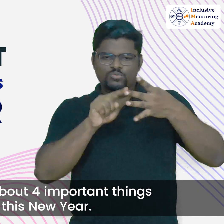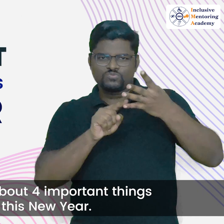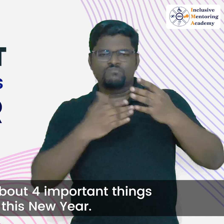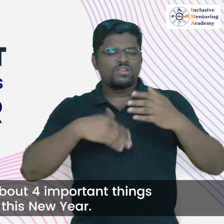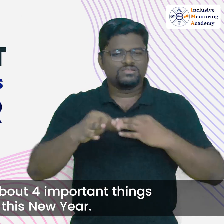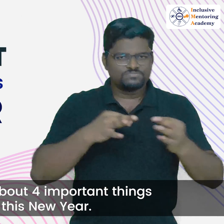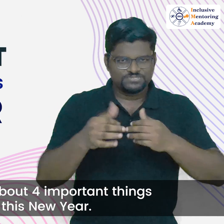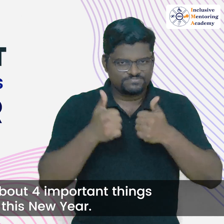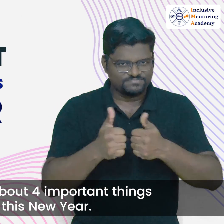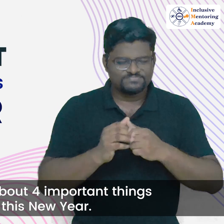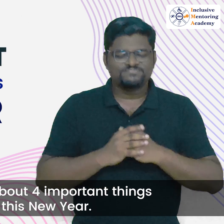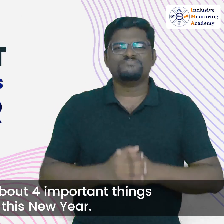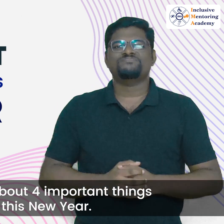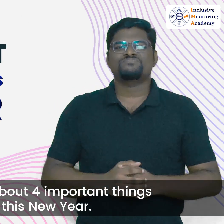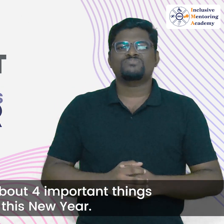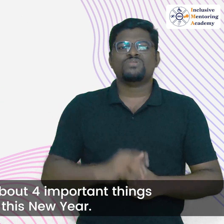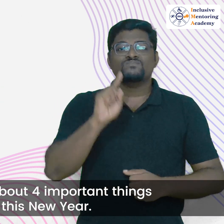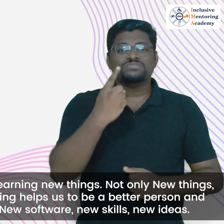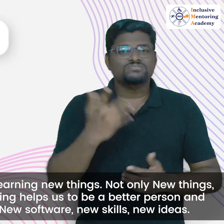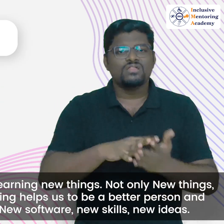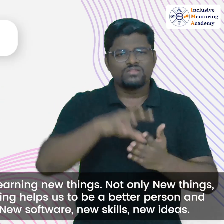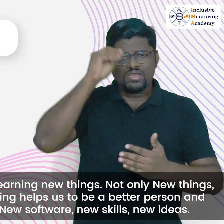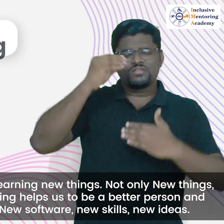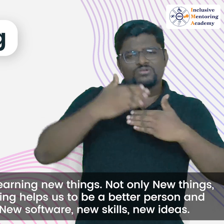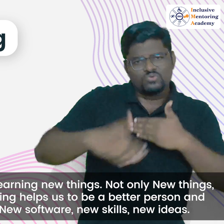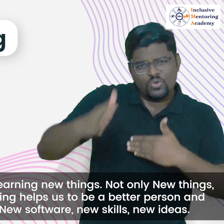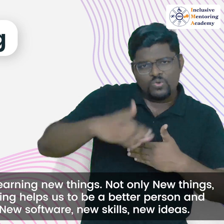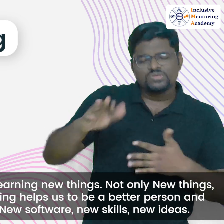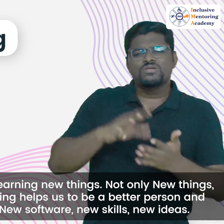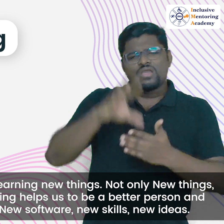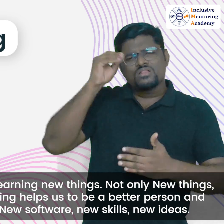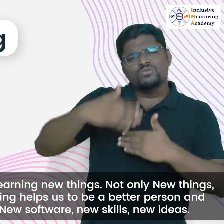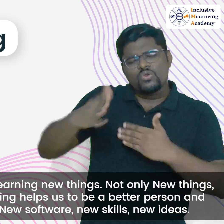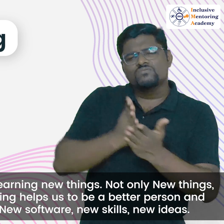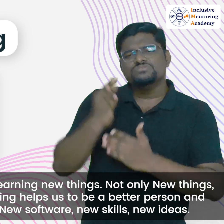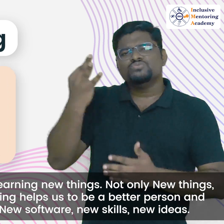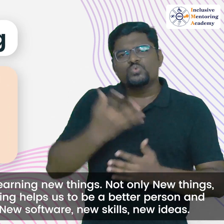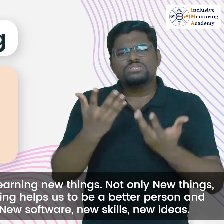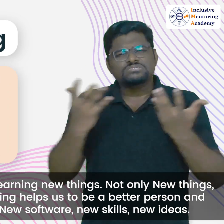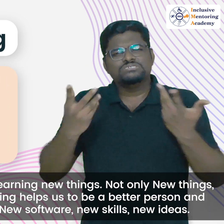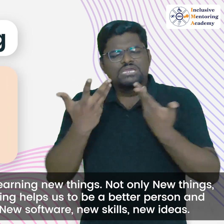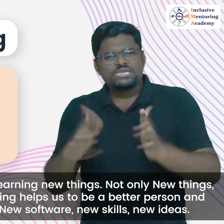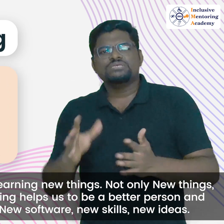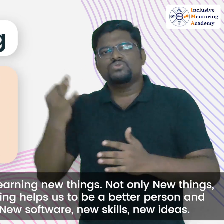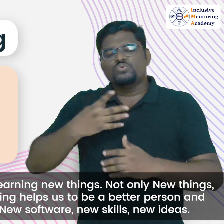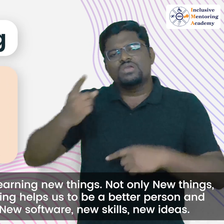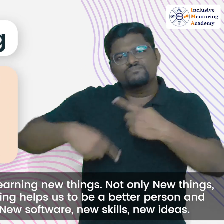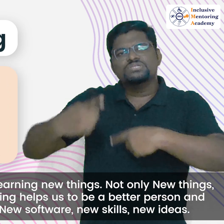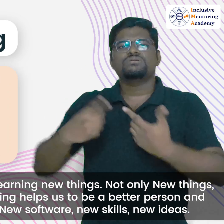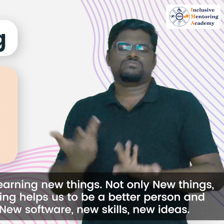things to do in this new year. Number 1. Keep learning. Always keep learning new things, not only new